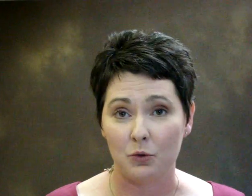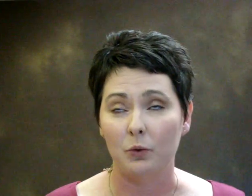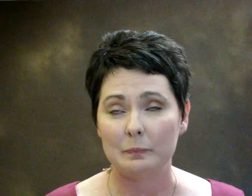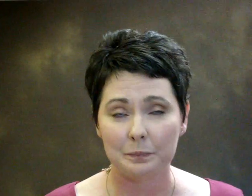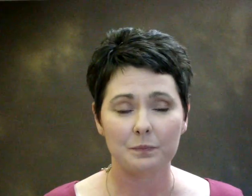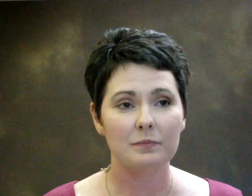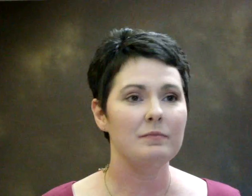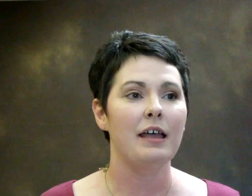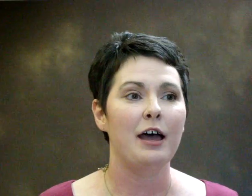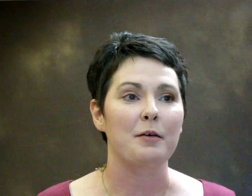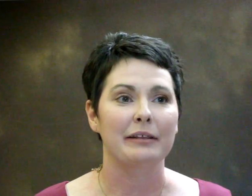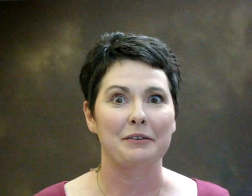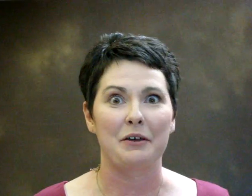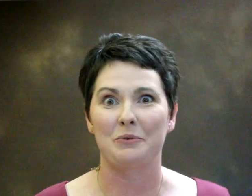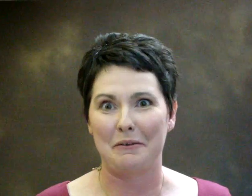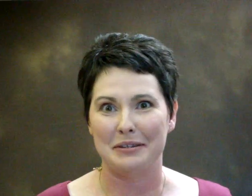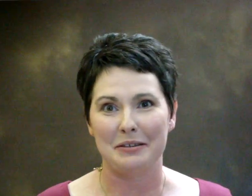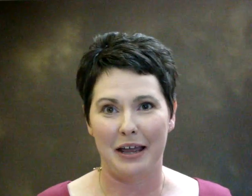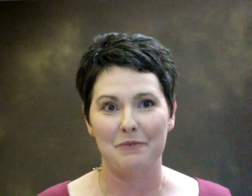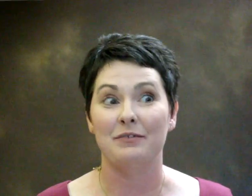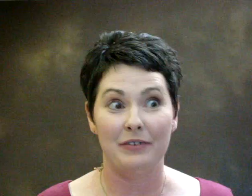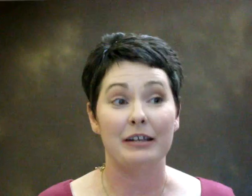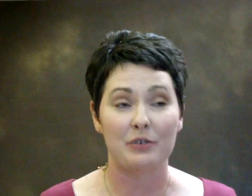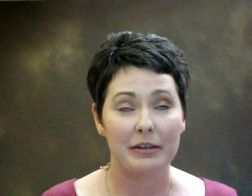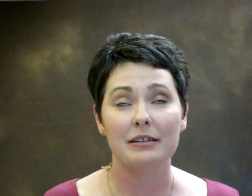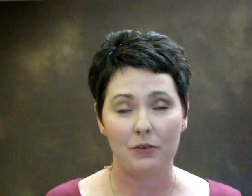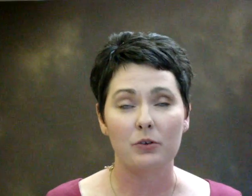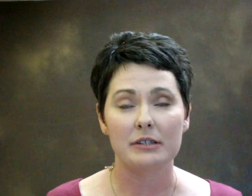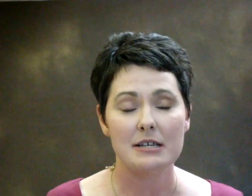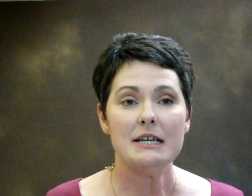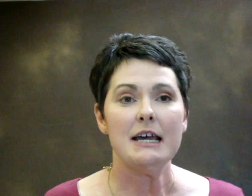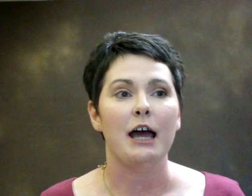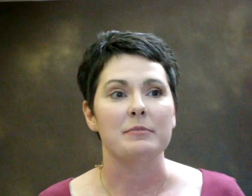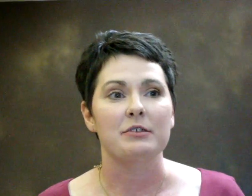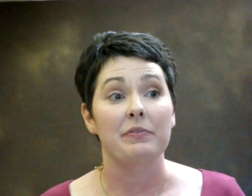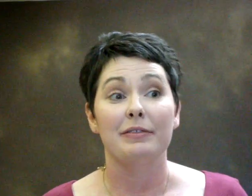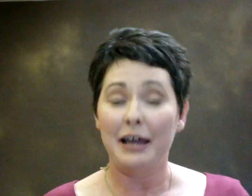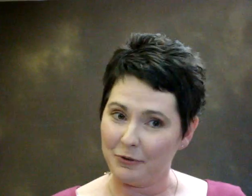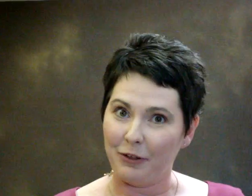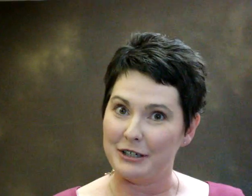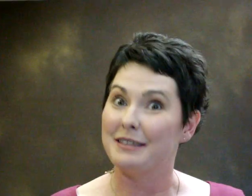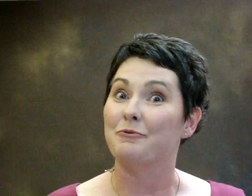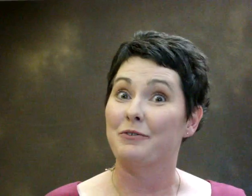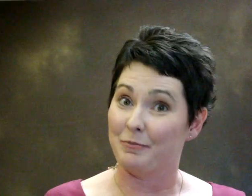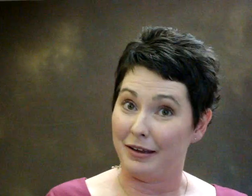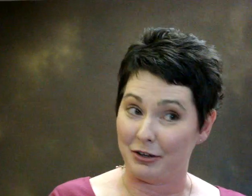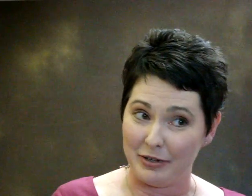school, let alone when I was outside. It was extremely difficult. So that neurologist then referred me on to